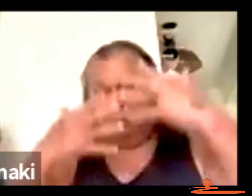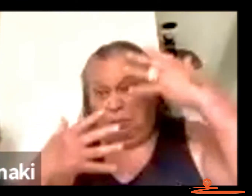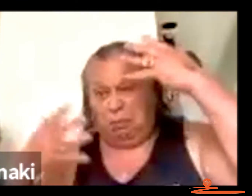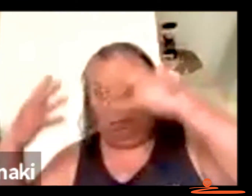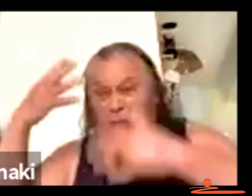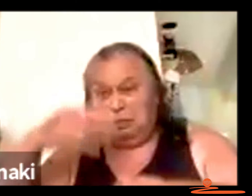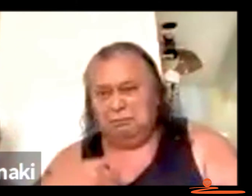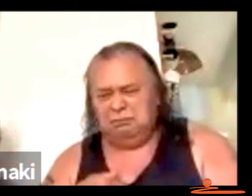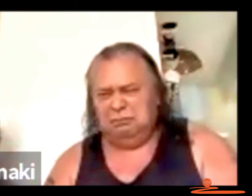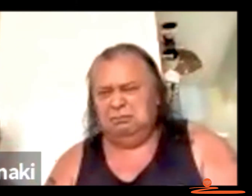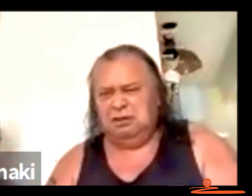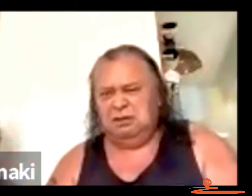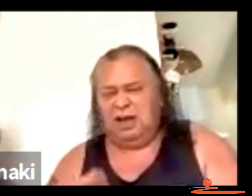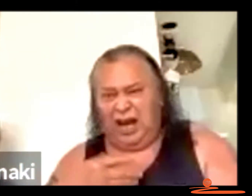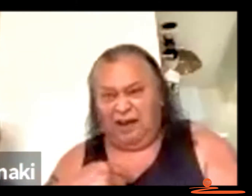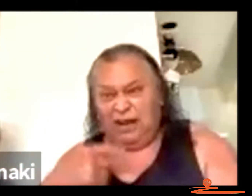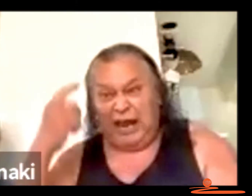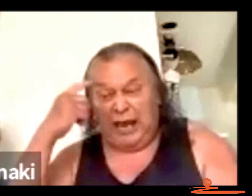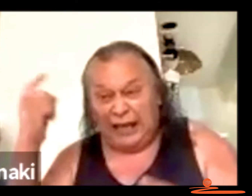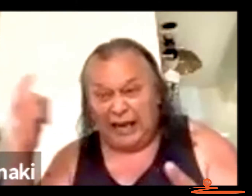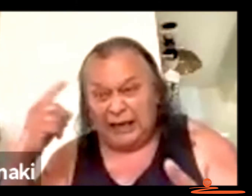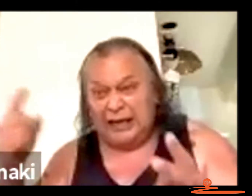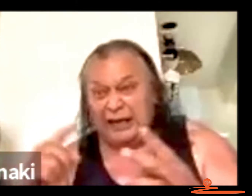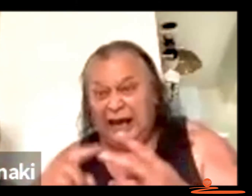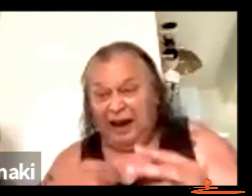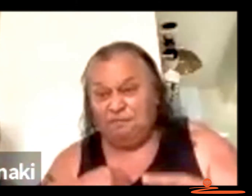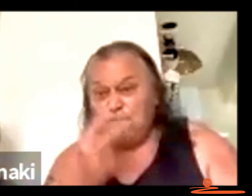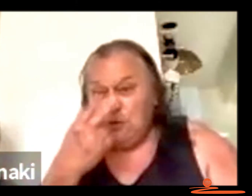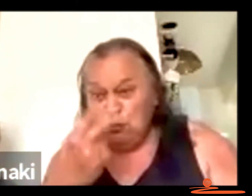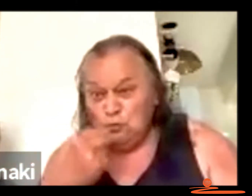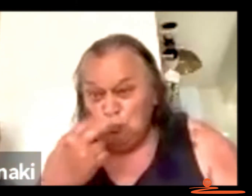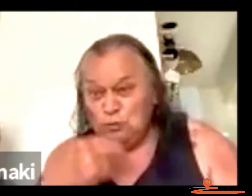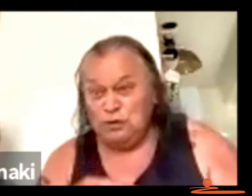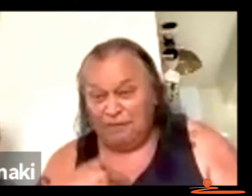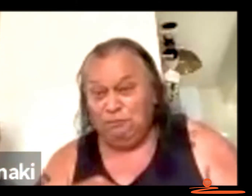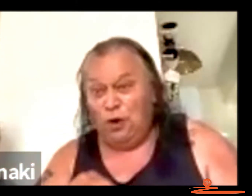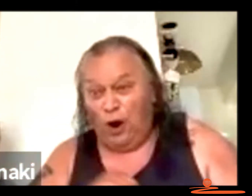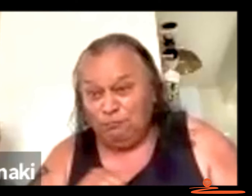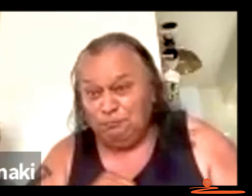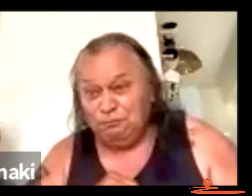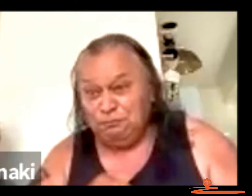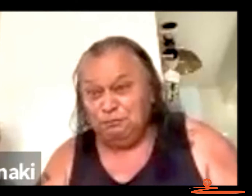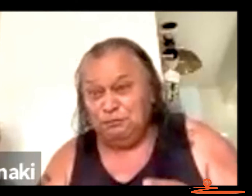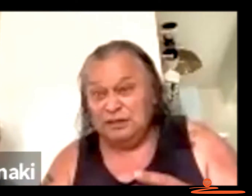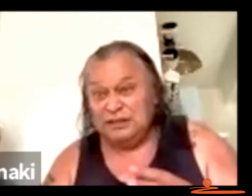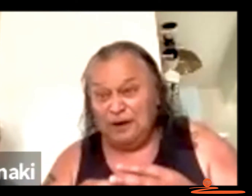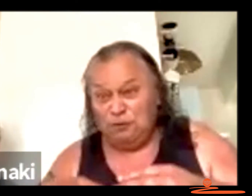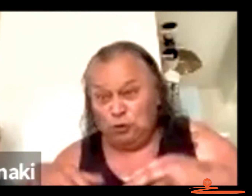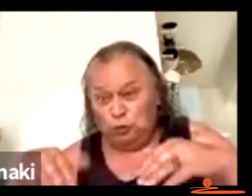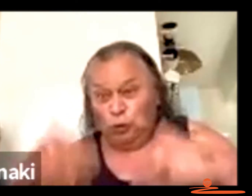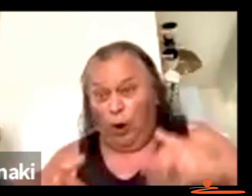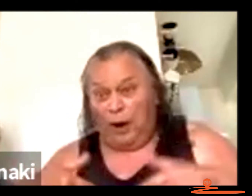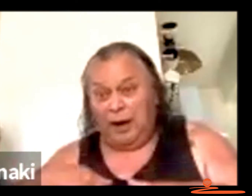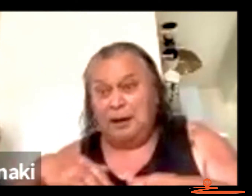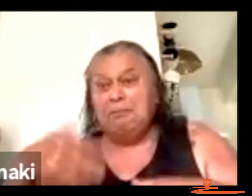days later, I felt a little bit woozy, and I had a bit of a headache and a little bit of the flu, a little bit